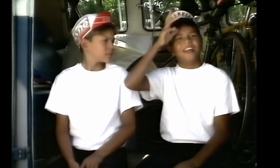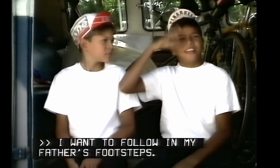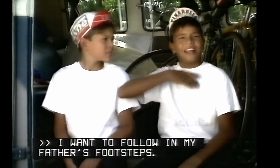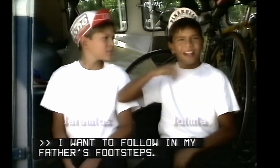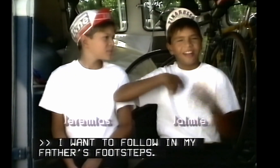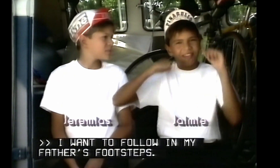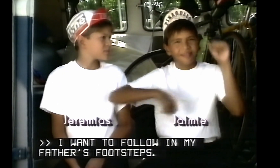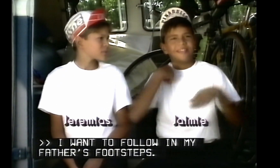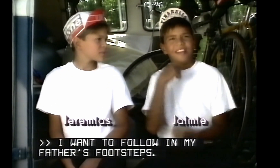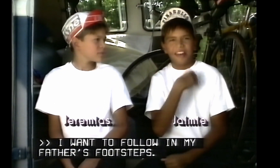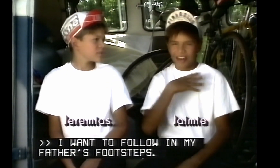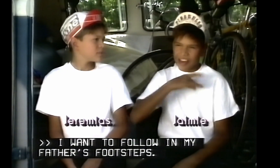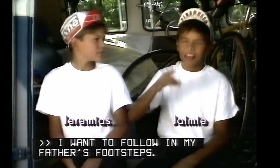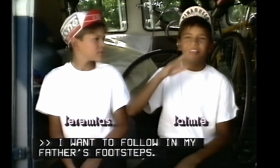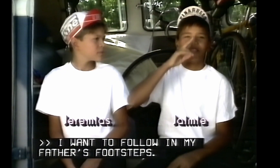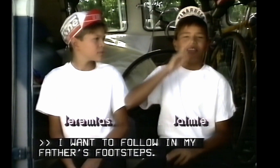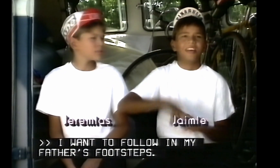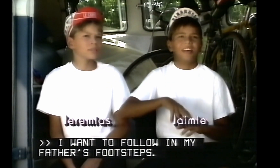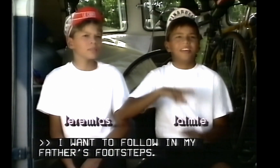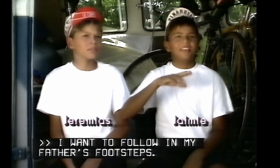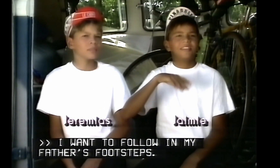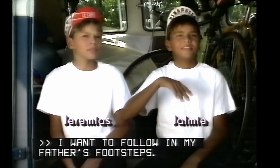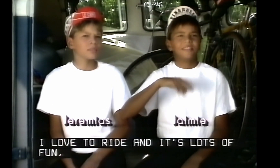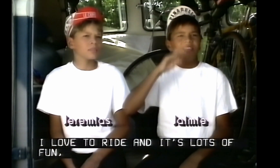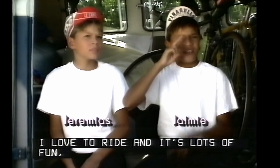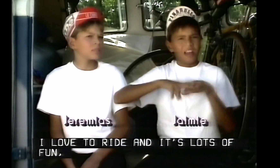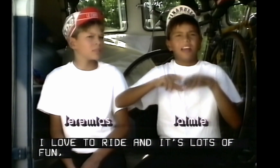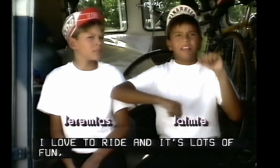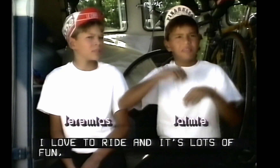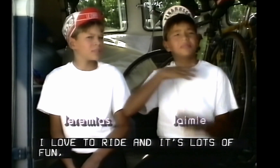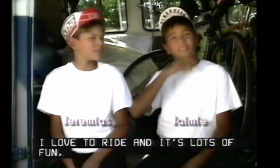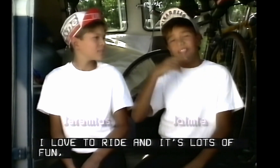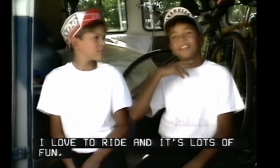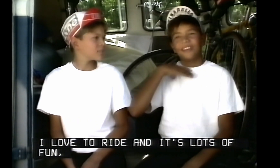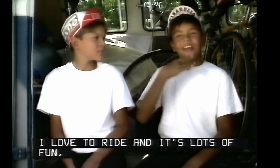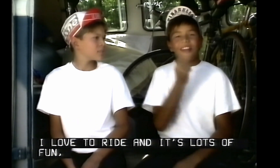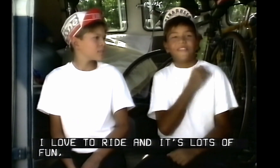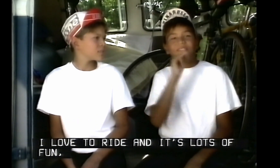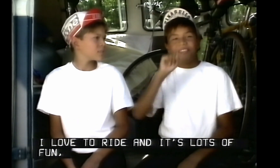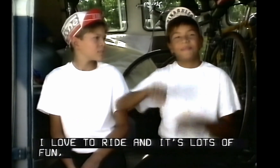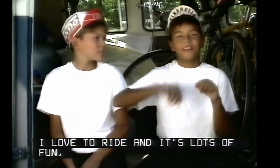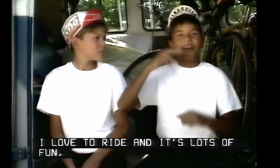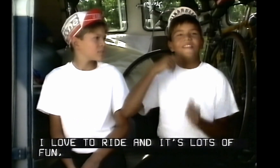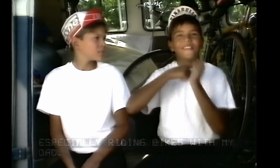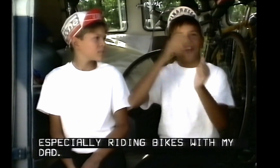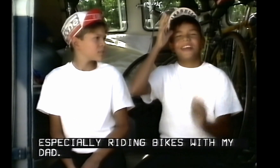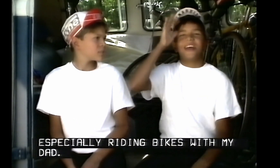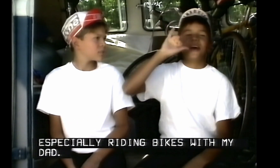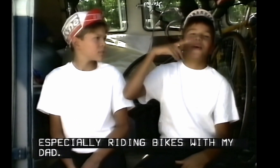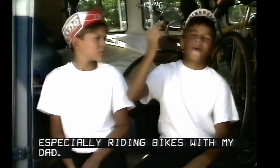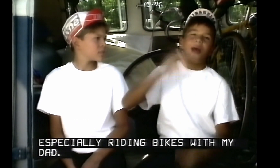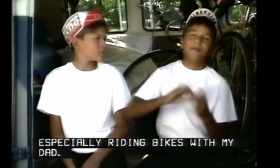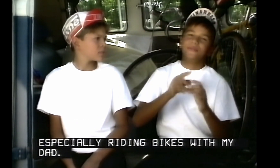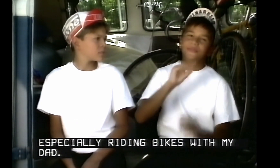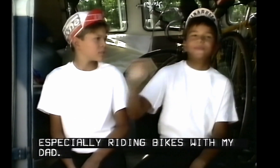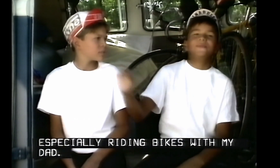our feet. We had blisters on our lips, but we persisted and continued to Tucson. Manny